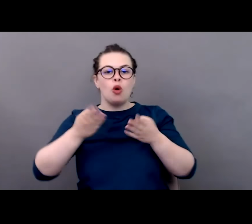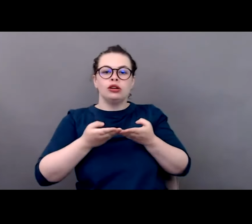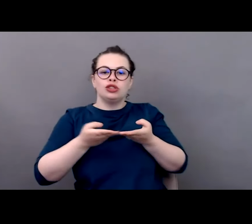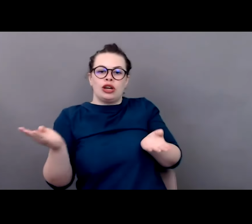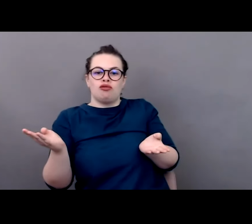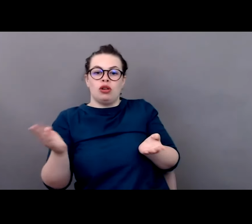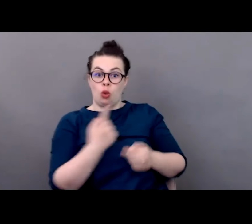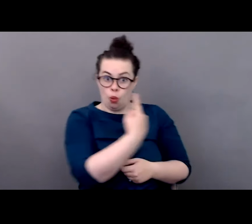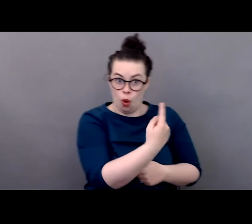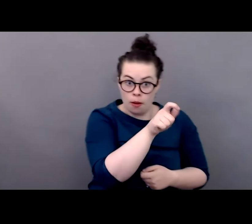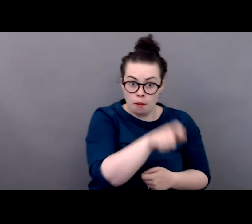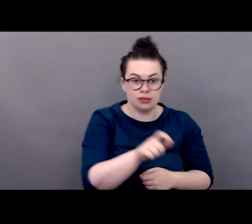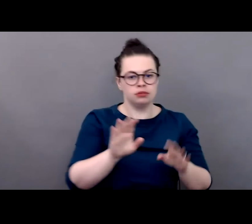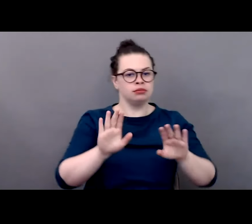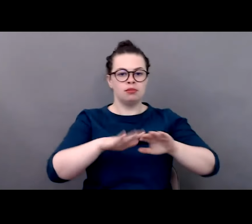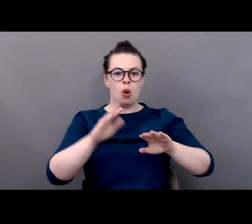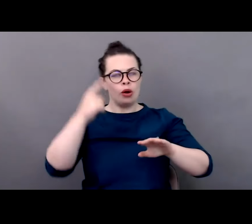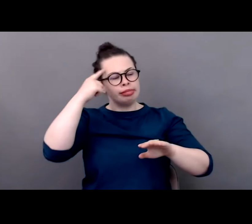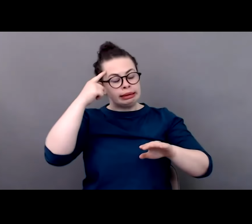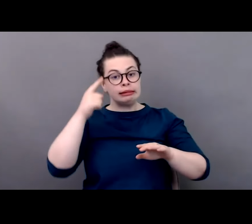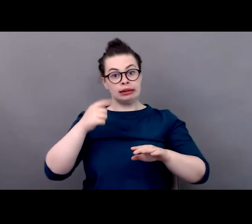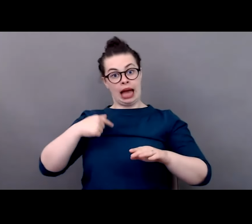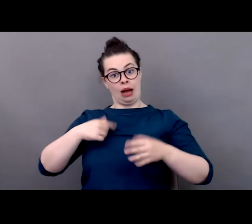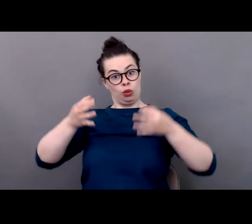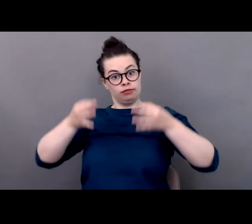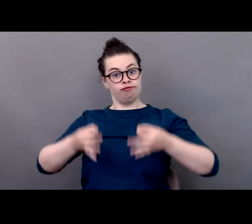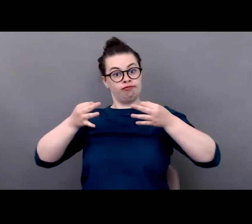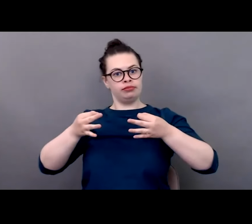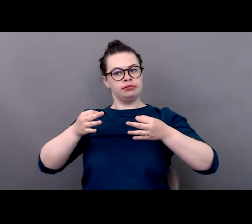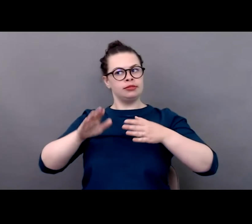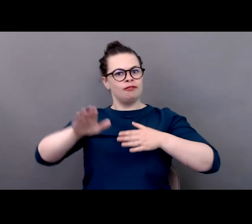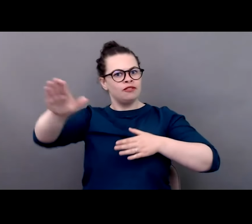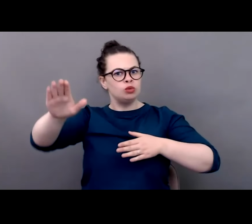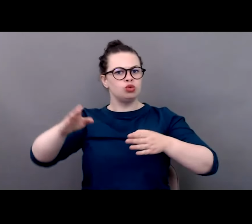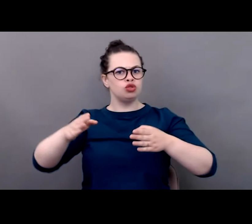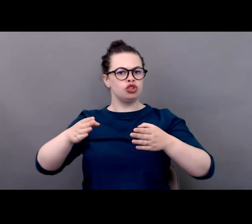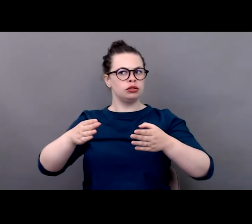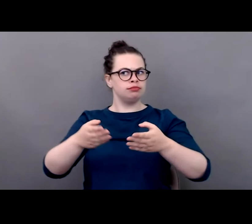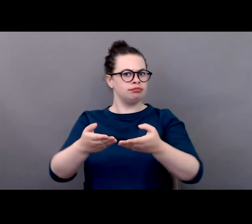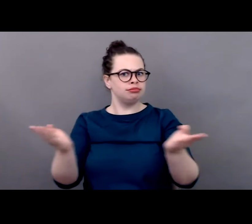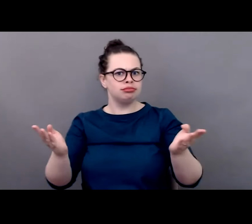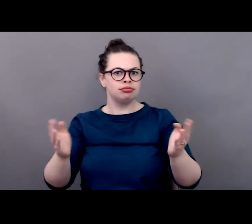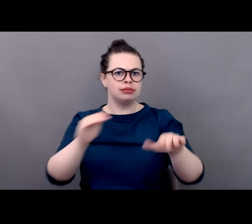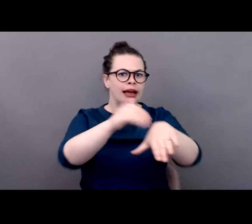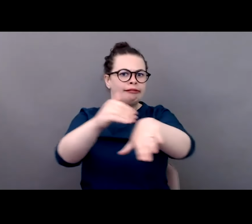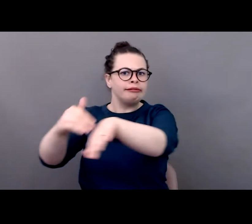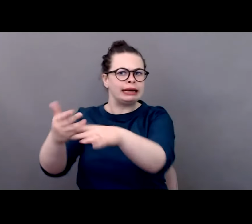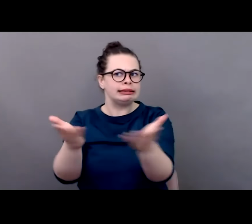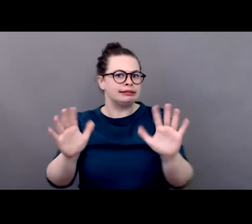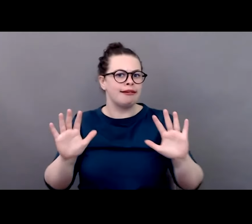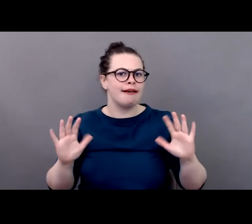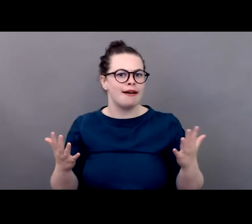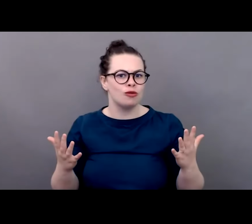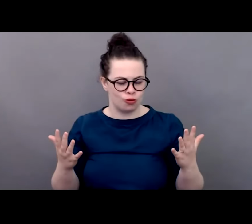not the fate of the specific client. Sometimes that can be interesting, but how it affects the standards. And there is a third element,